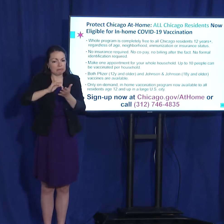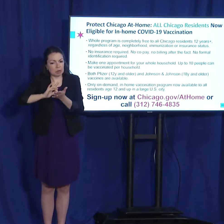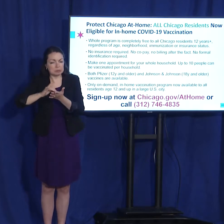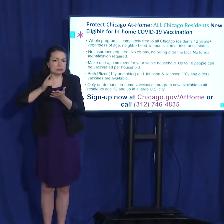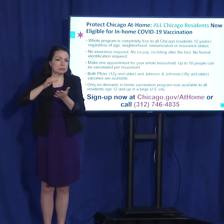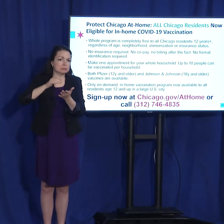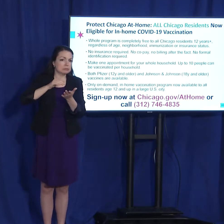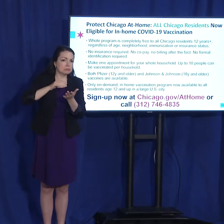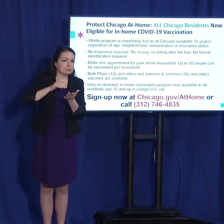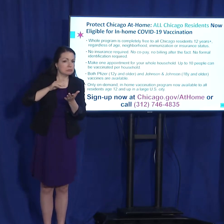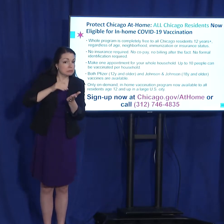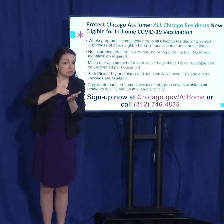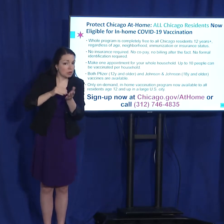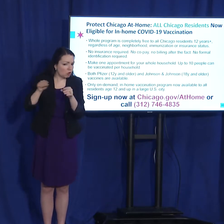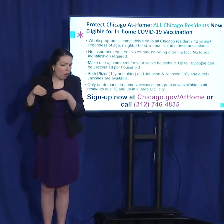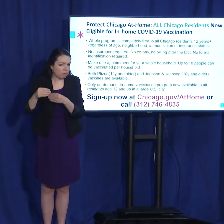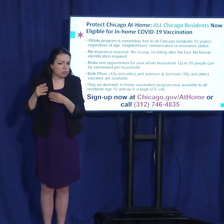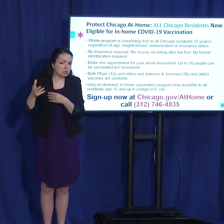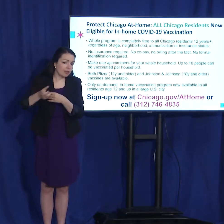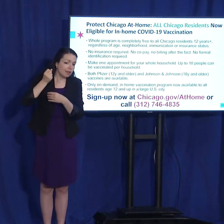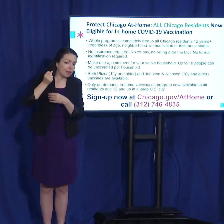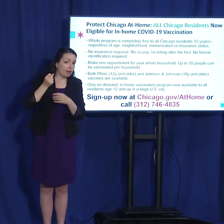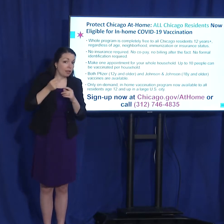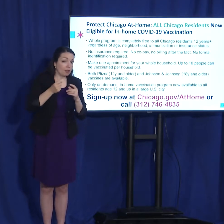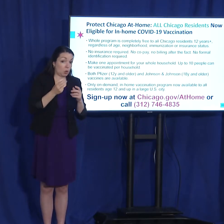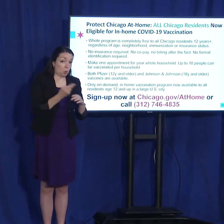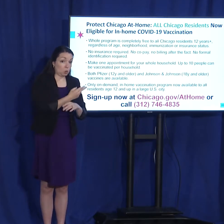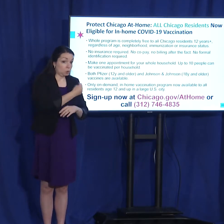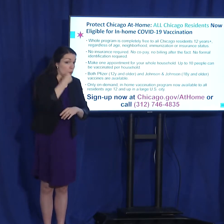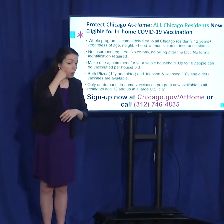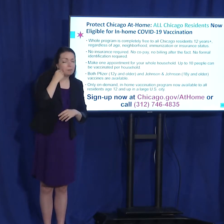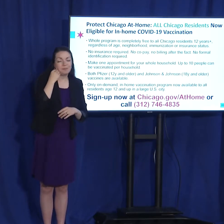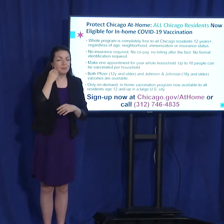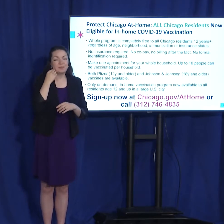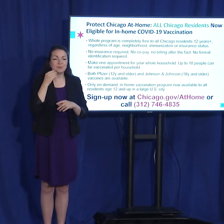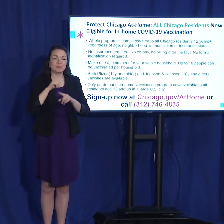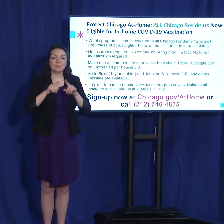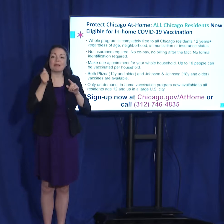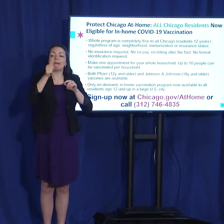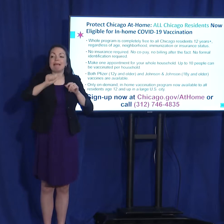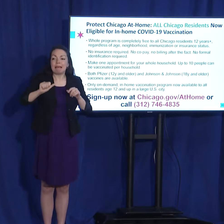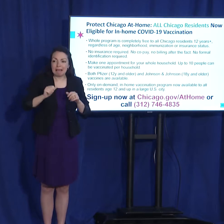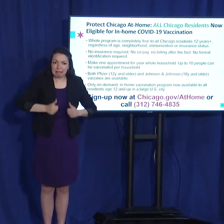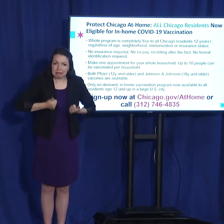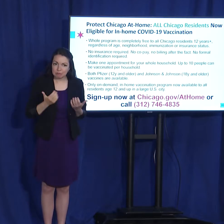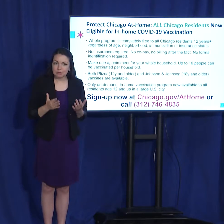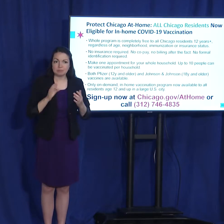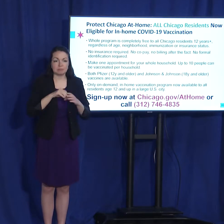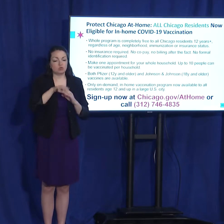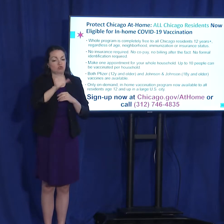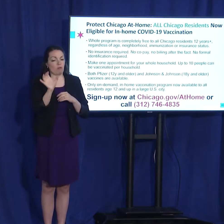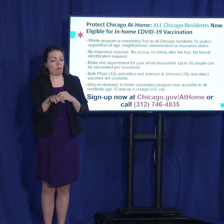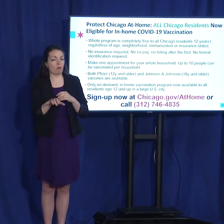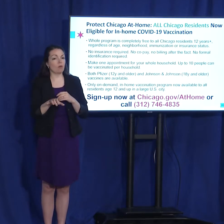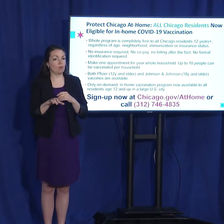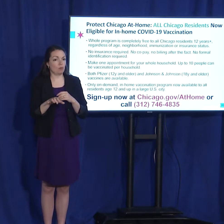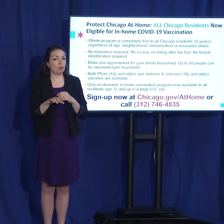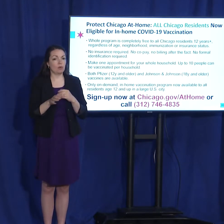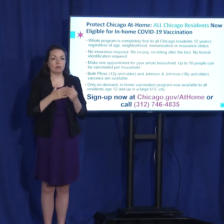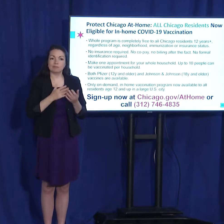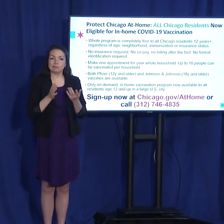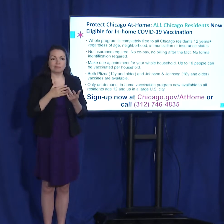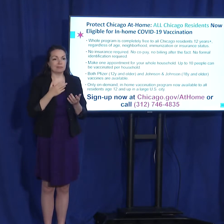doctor's office, at our events. But now, any resident in Chicago, this is completely free, regardless